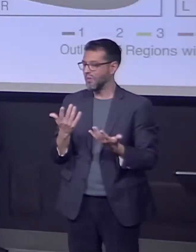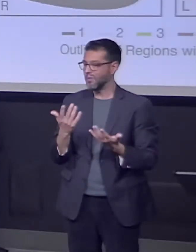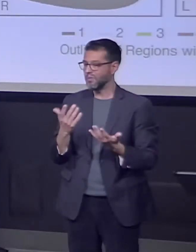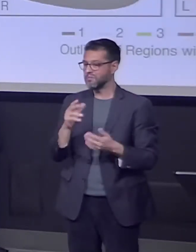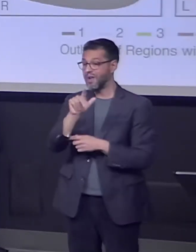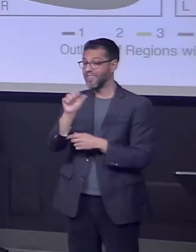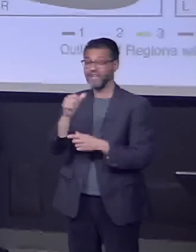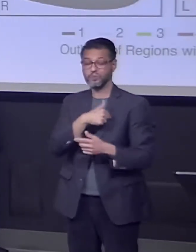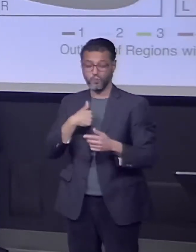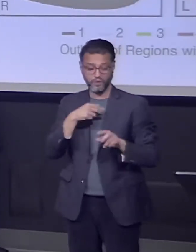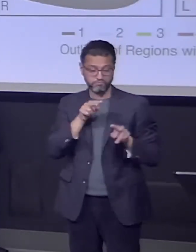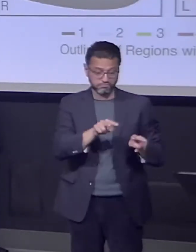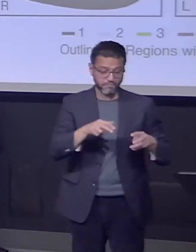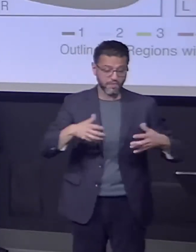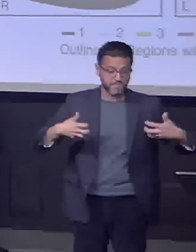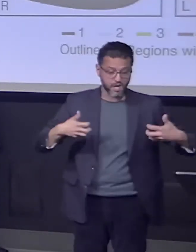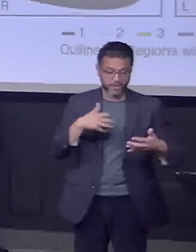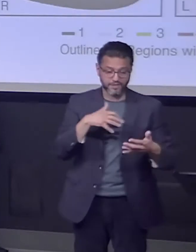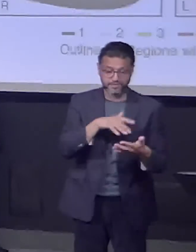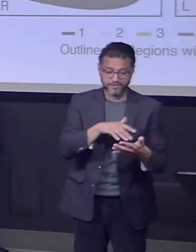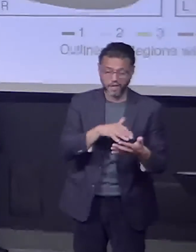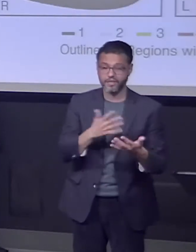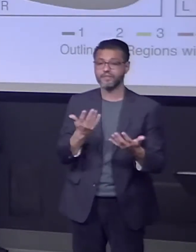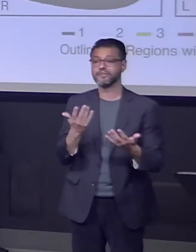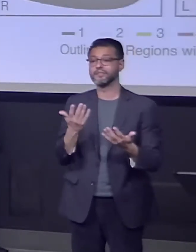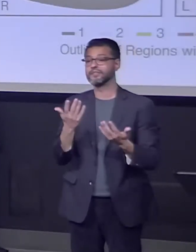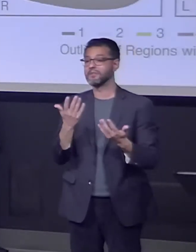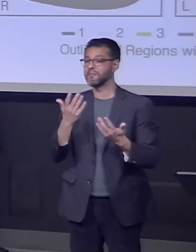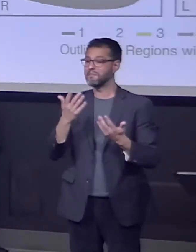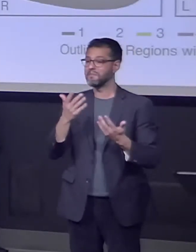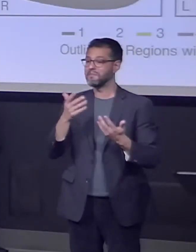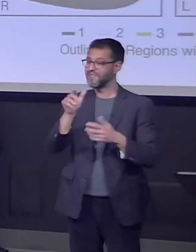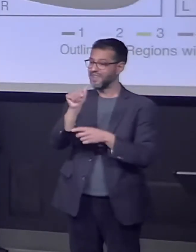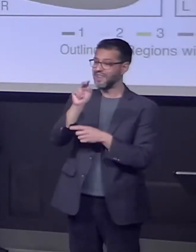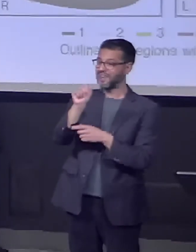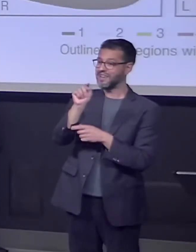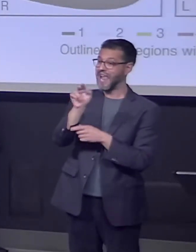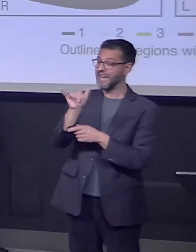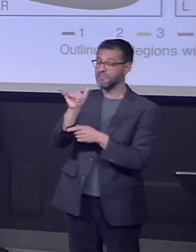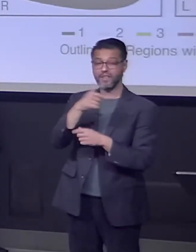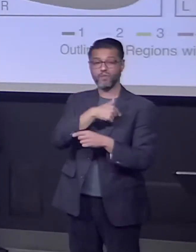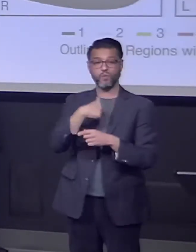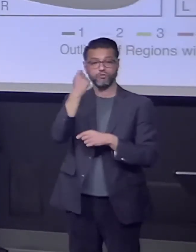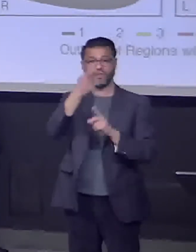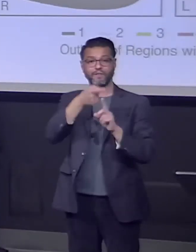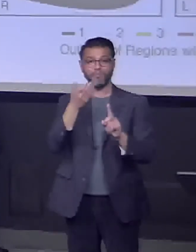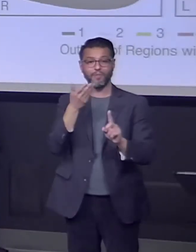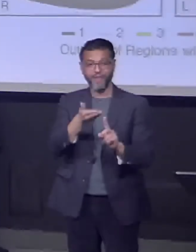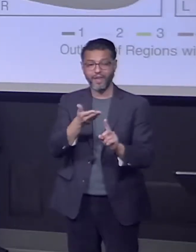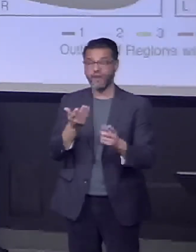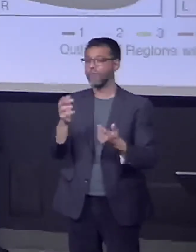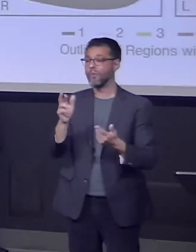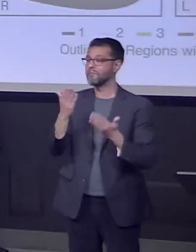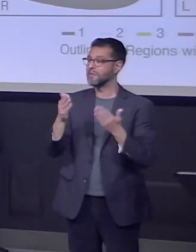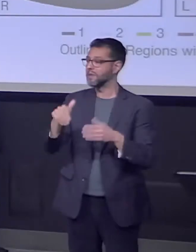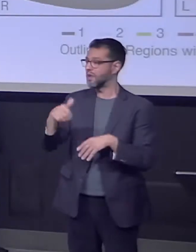the monkey studies, the anatomy that we have gained from there, and maybe other, lesion studies as they were